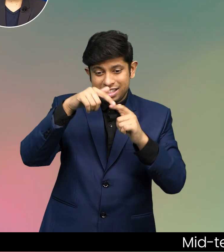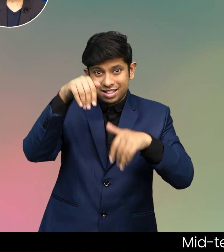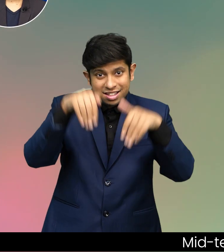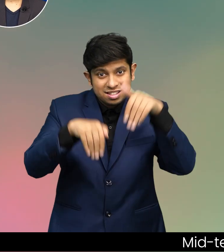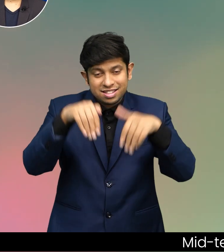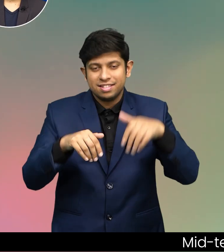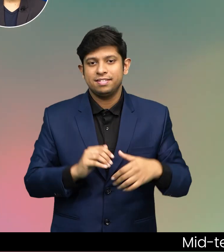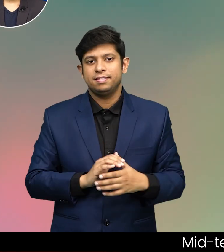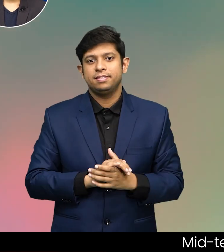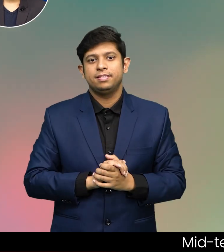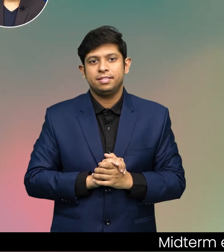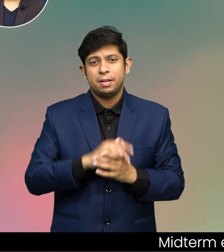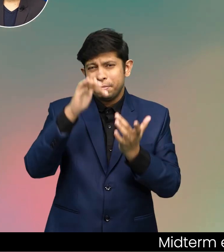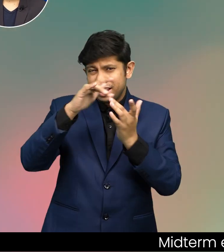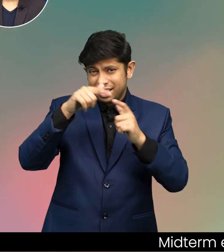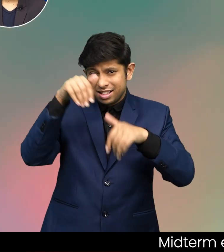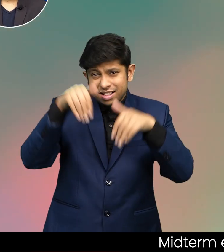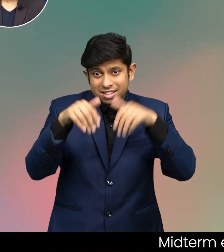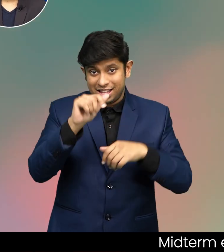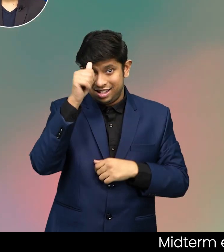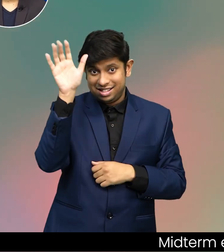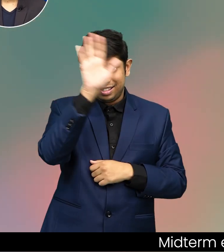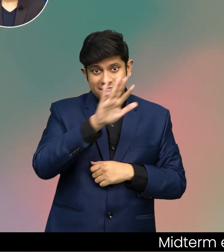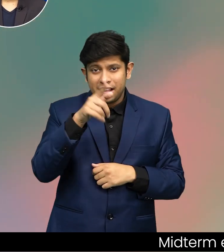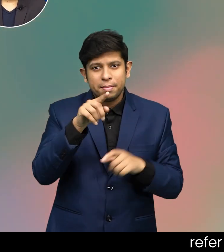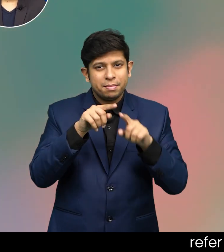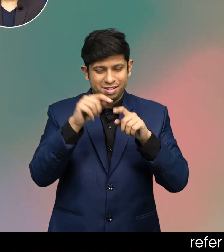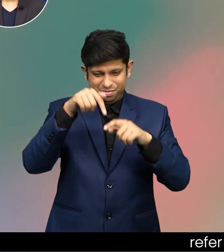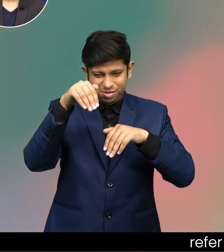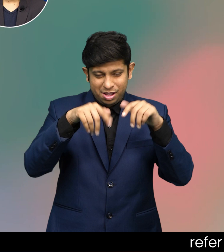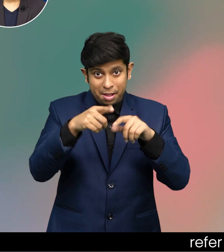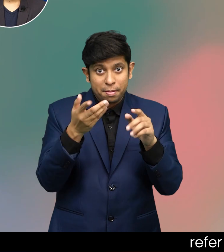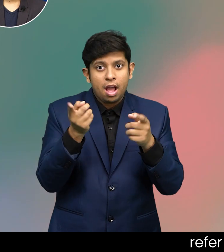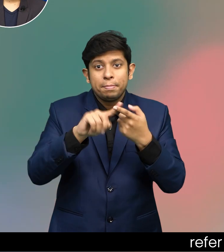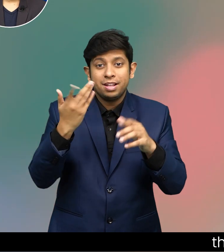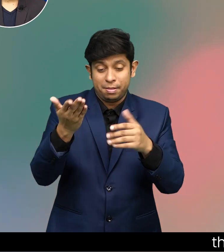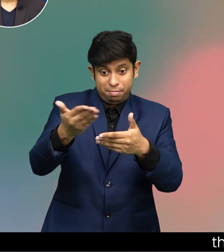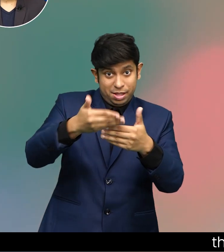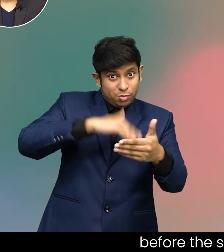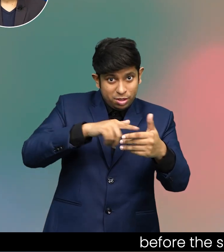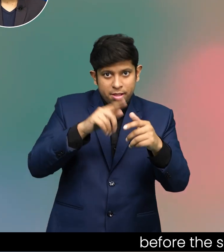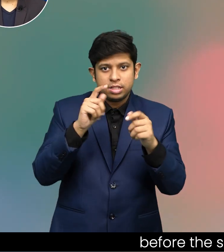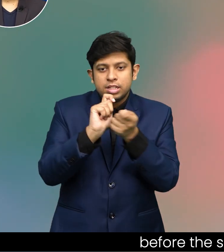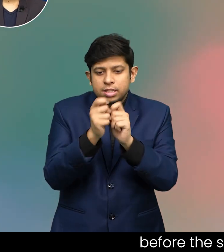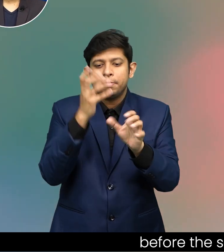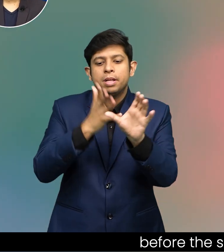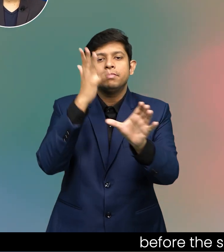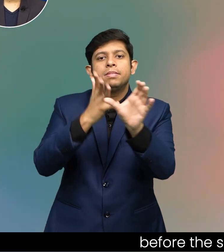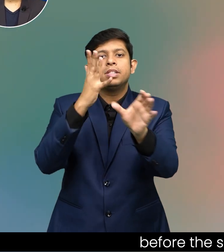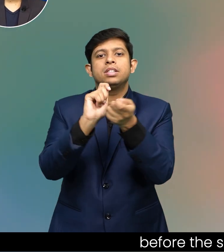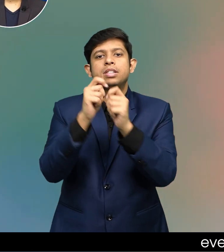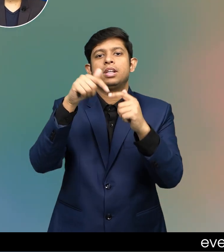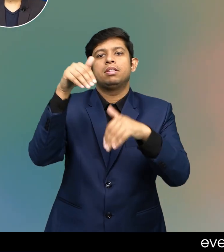Midterm elections. Midterm elections in India refer to elections that occur before the